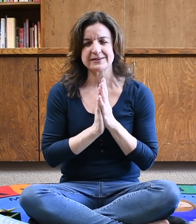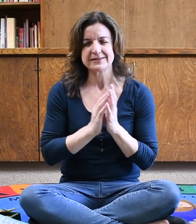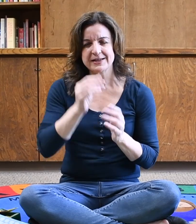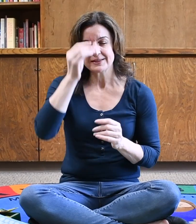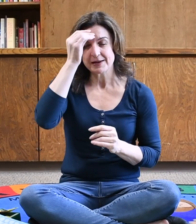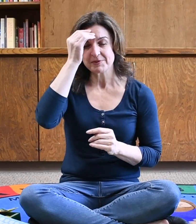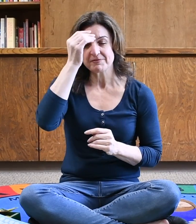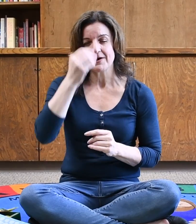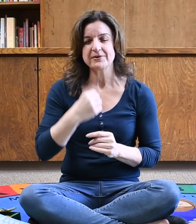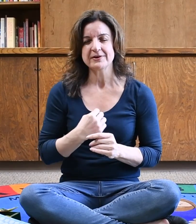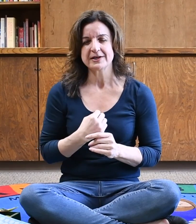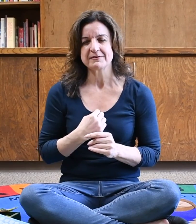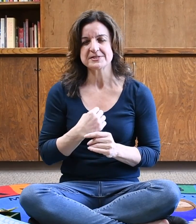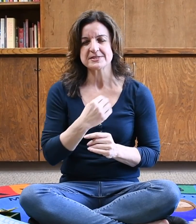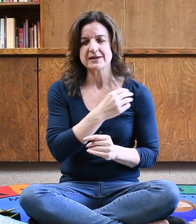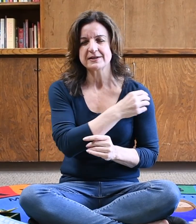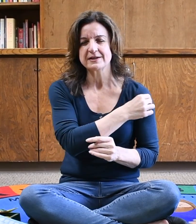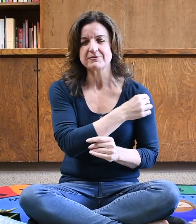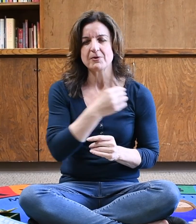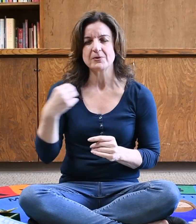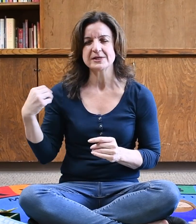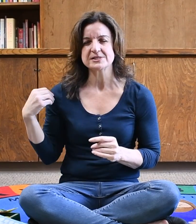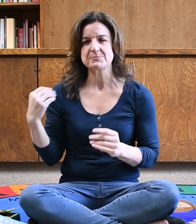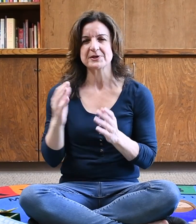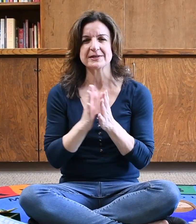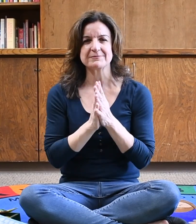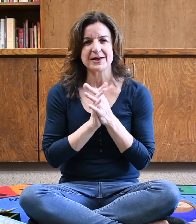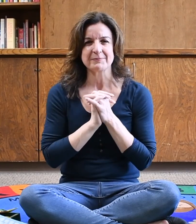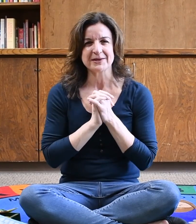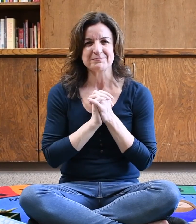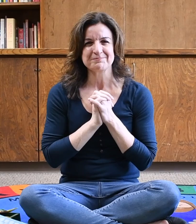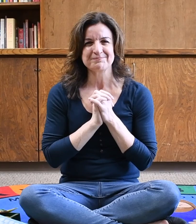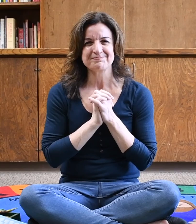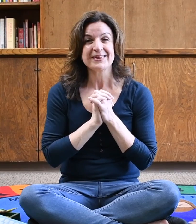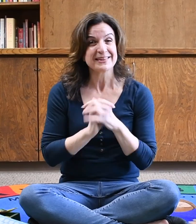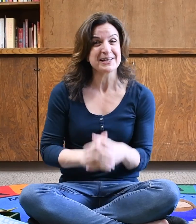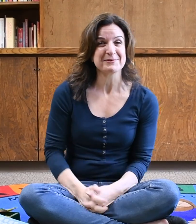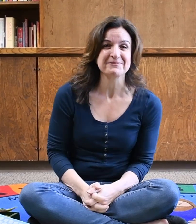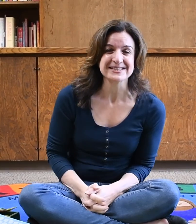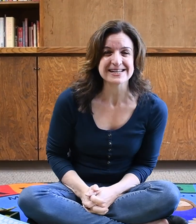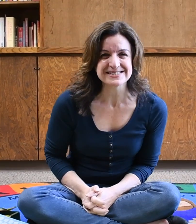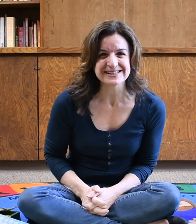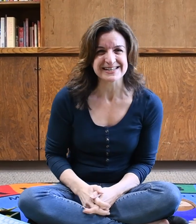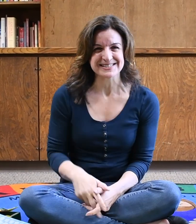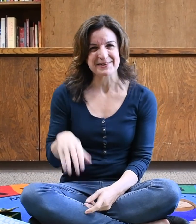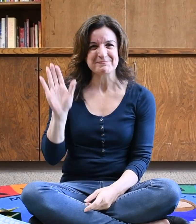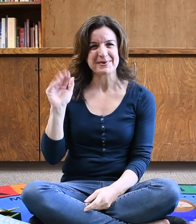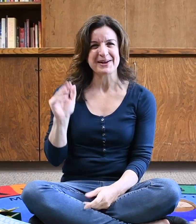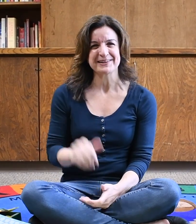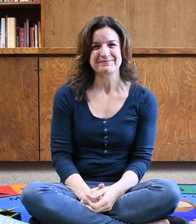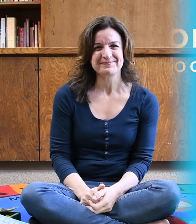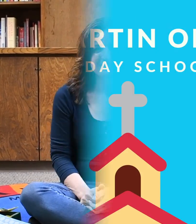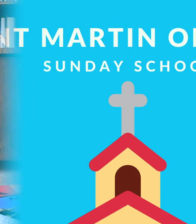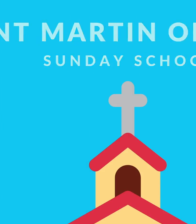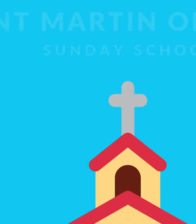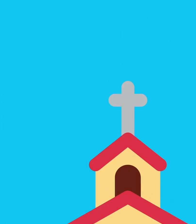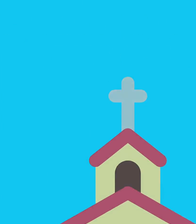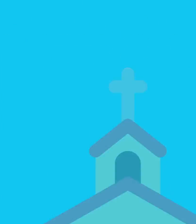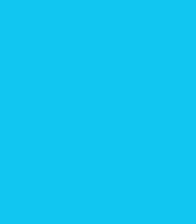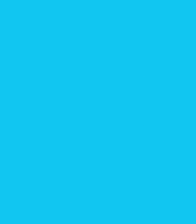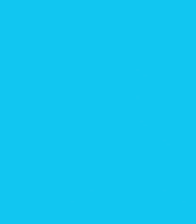today. In the name of the Father, and of the Son, and of the Holy Spirit, amen. Thank you, my friends. I'll see you next time. Bye-bye.